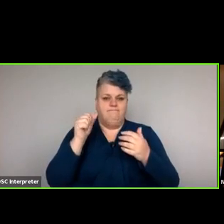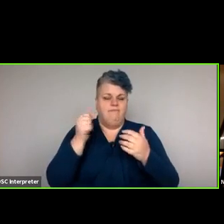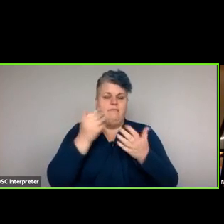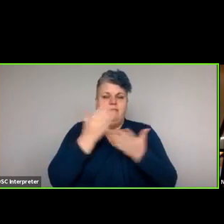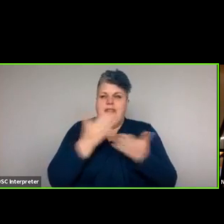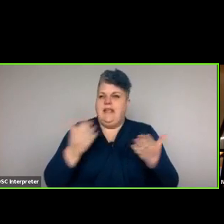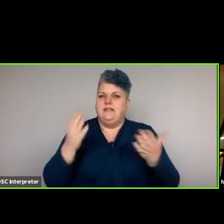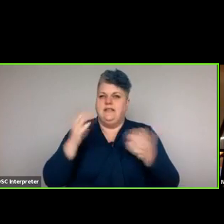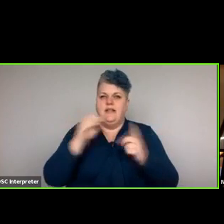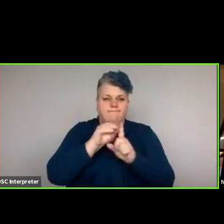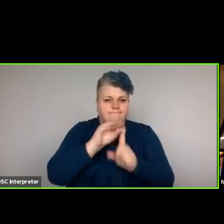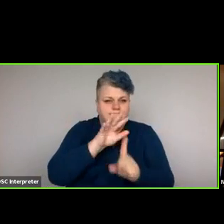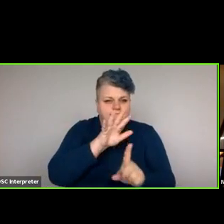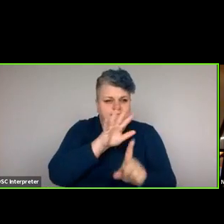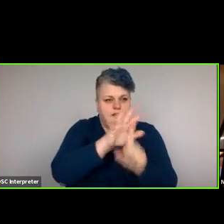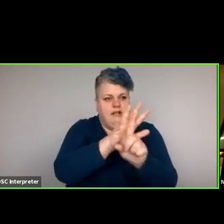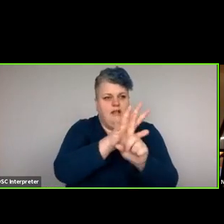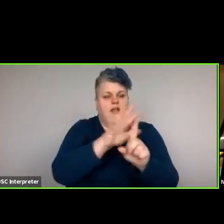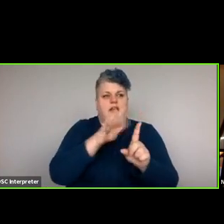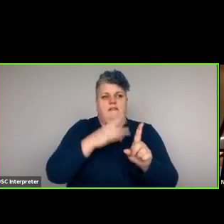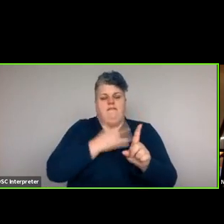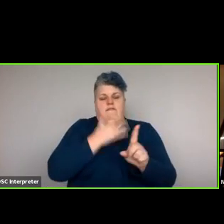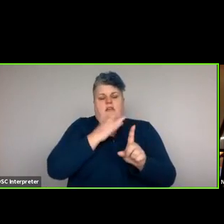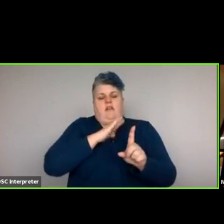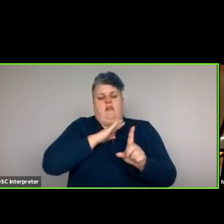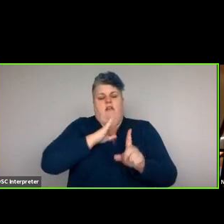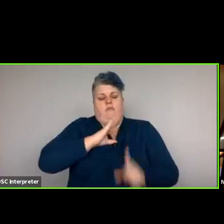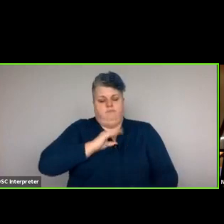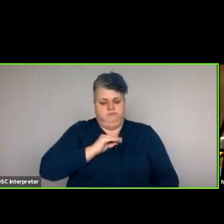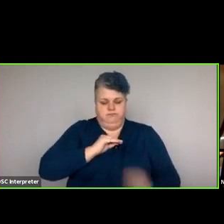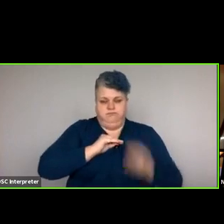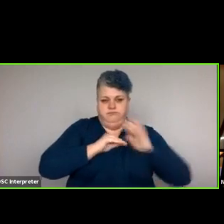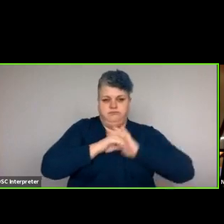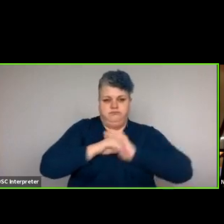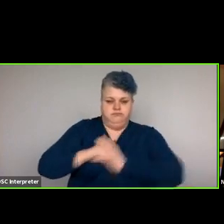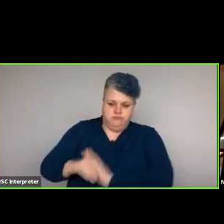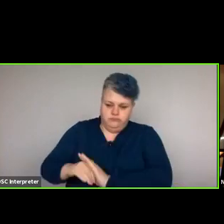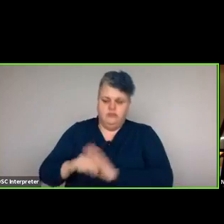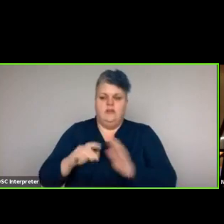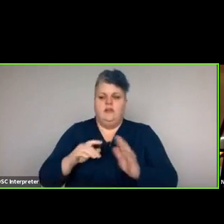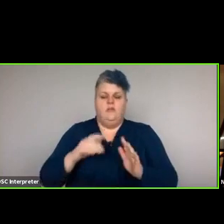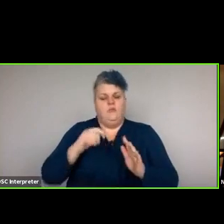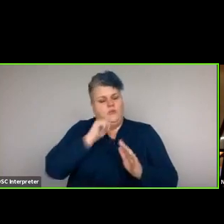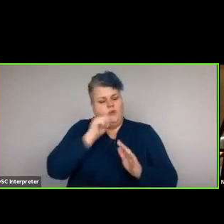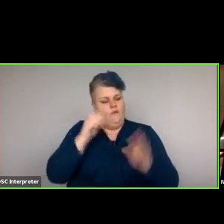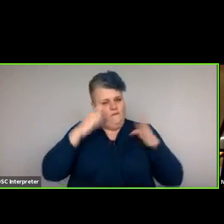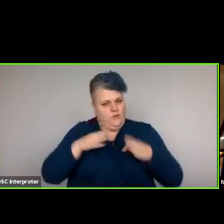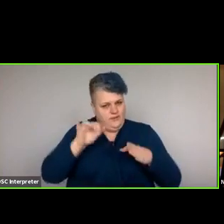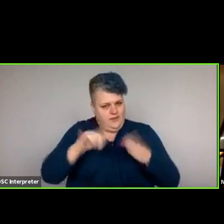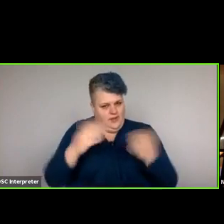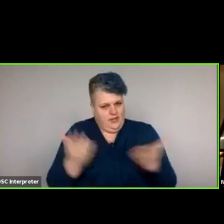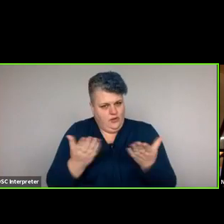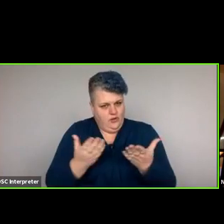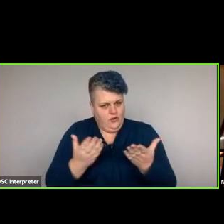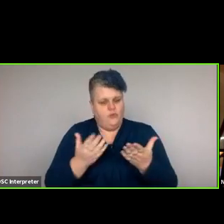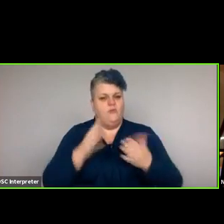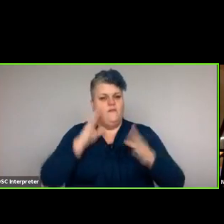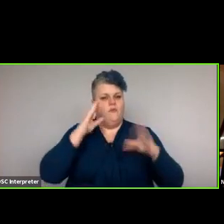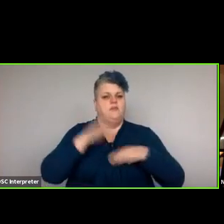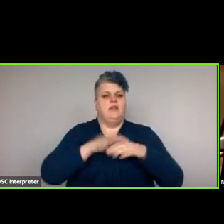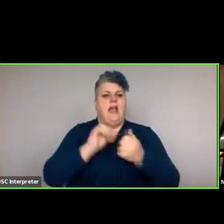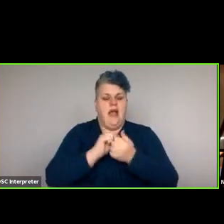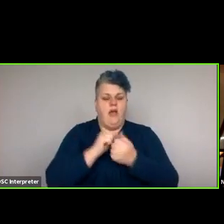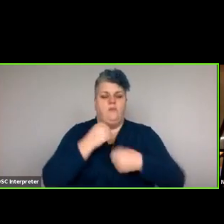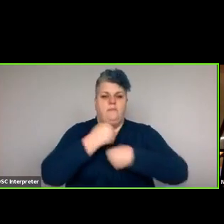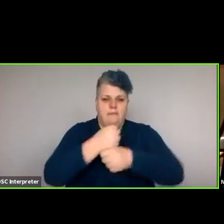cause people to feel marginalized or be oppressed, are not things that we focus on here. We are focused on how do we make a community where all people